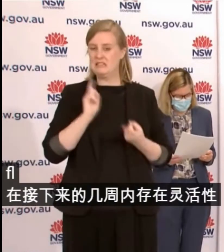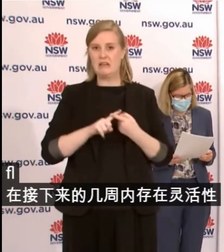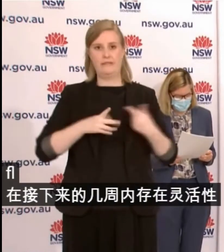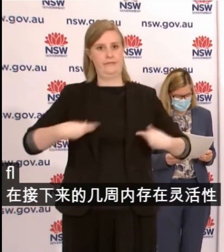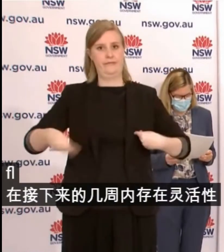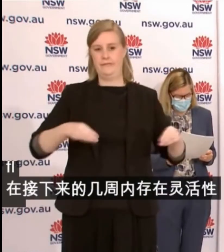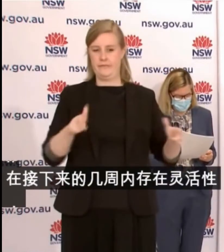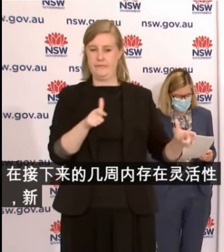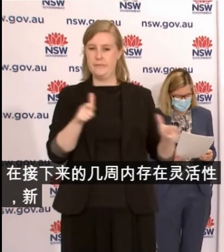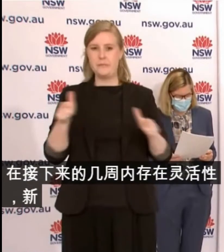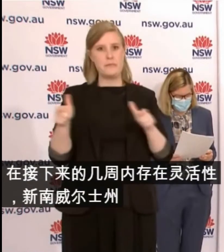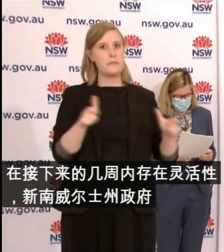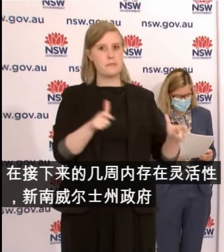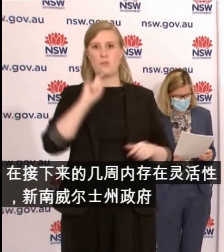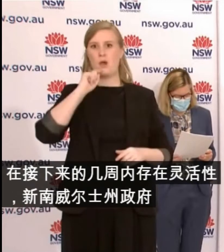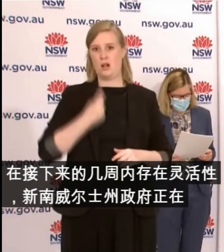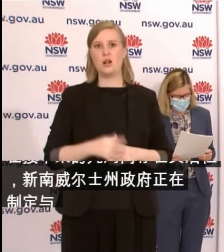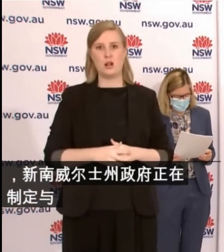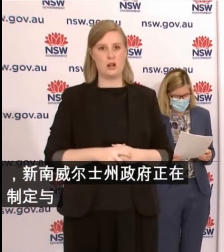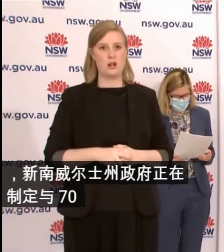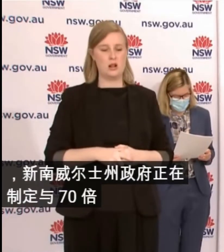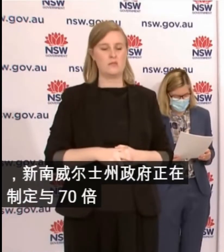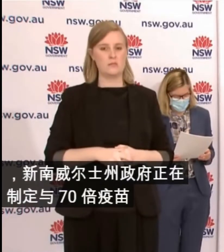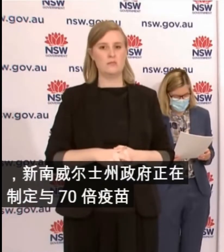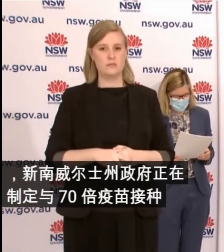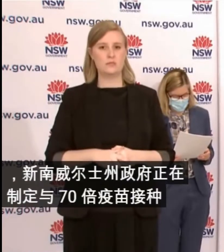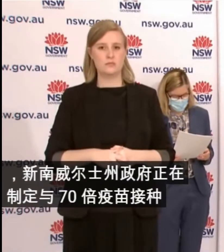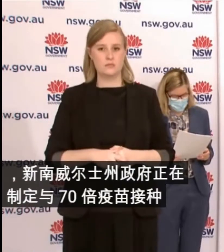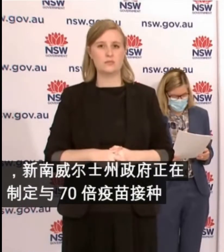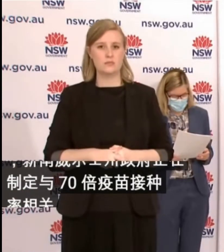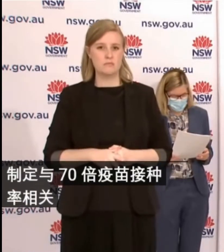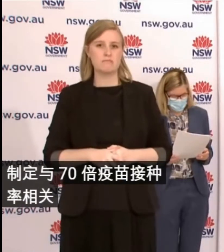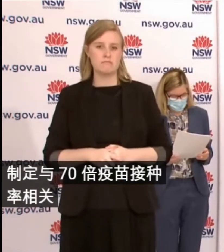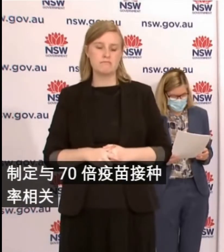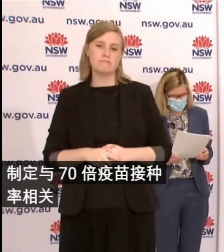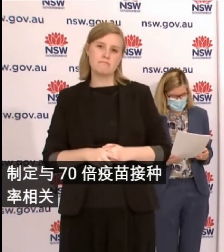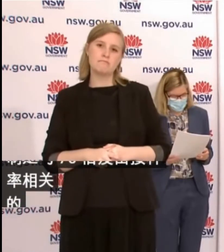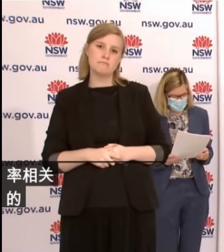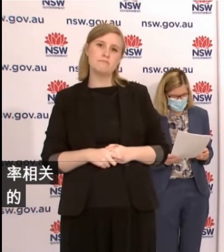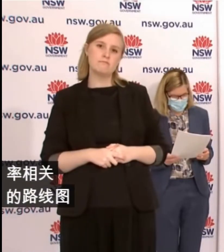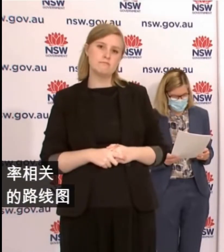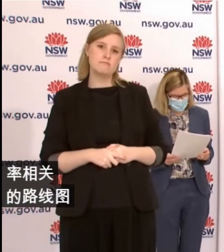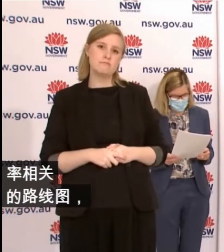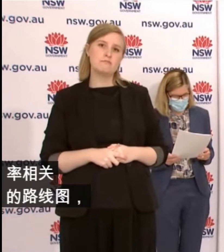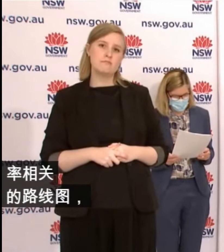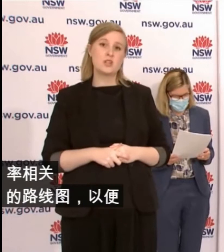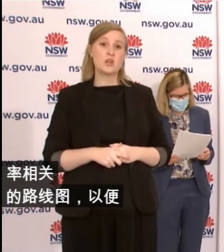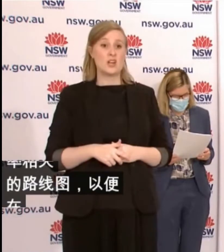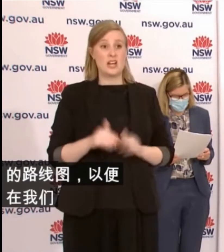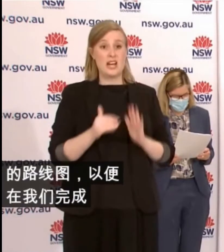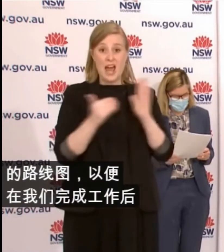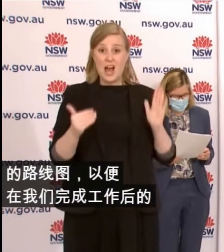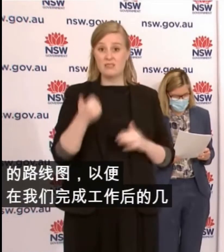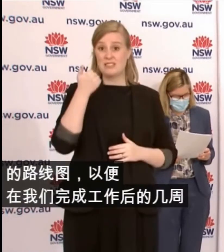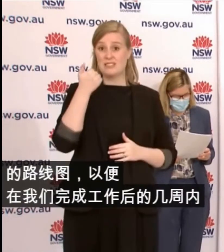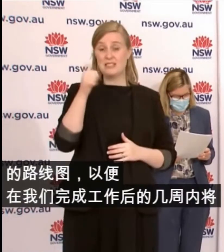weeks. The New South Wales government, in relation to the 70% double vaccination rate, is working on that roadmap to make it